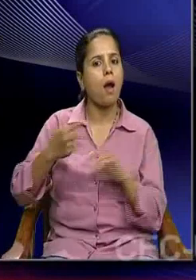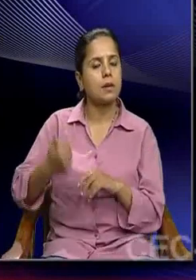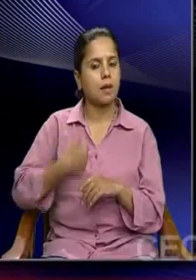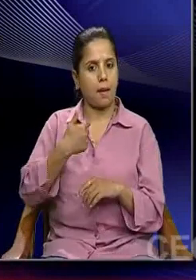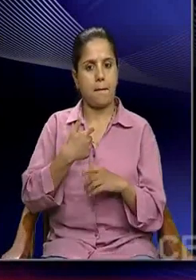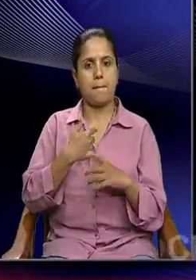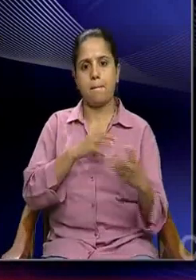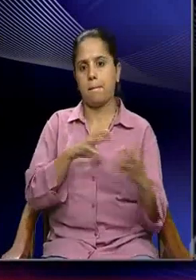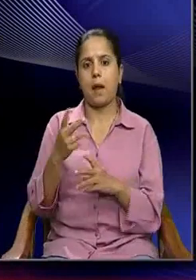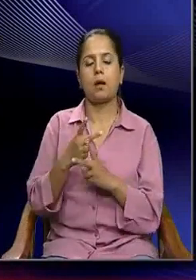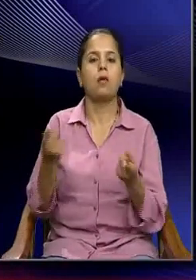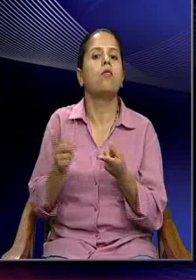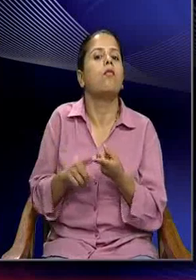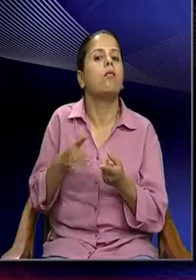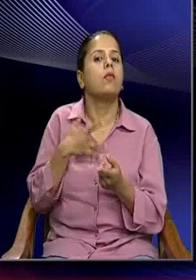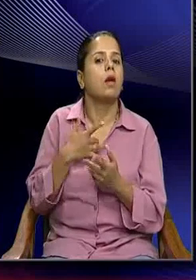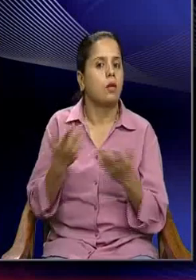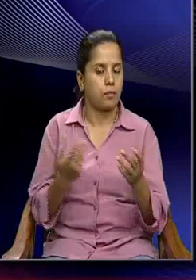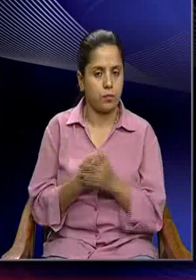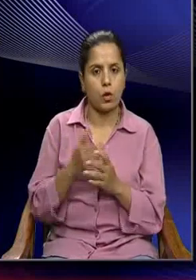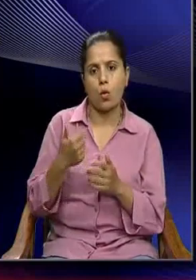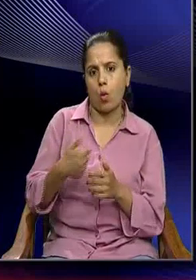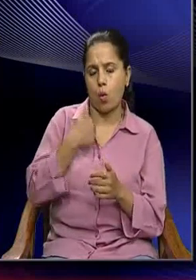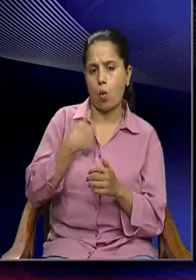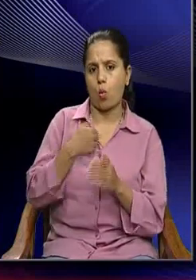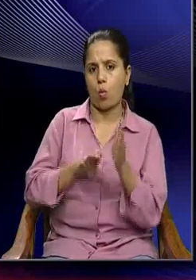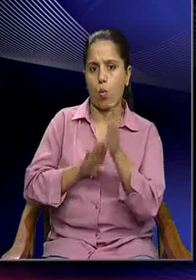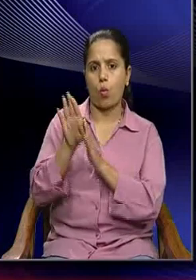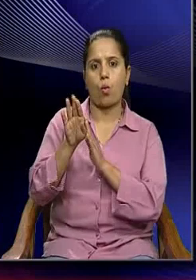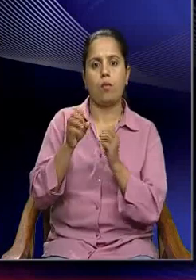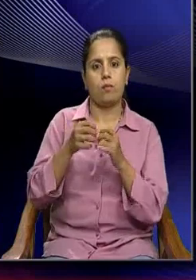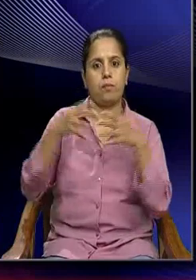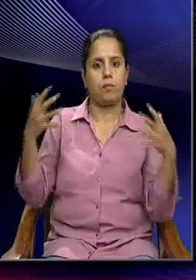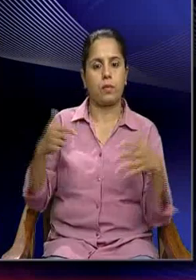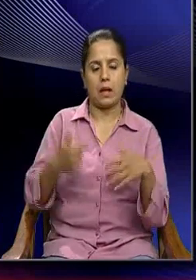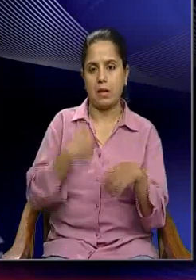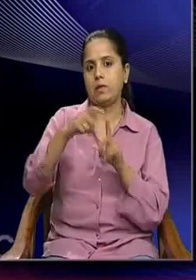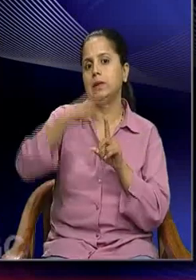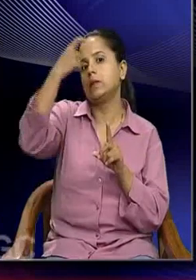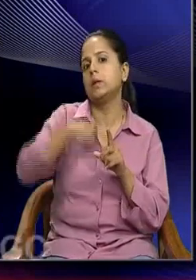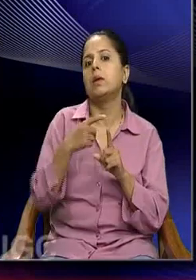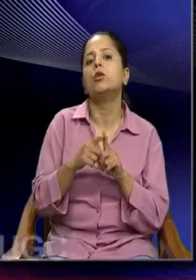self or our inner growth through self-discipline.